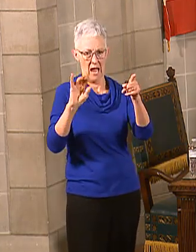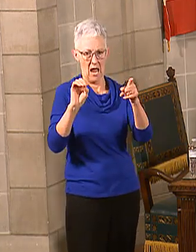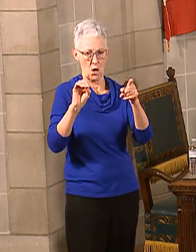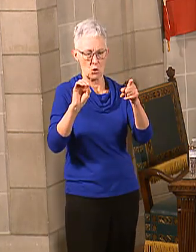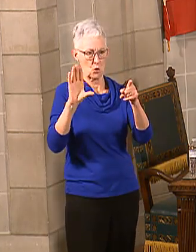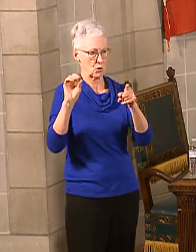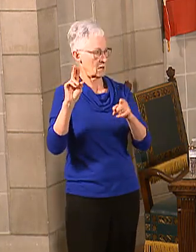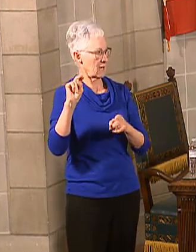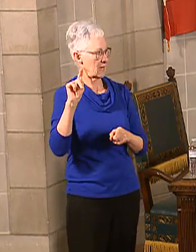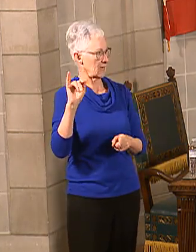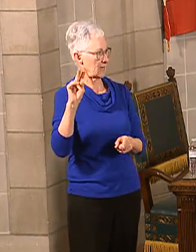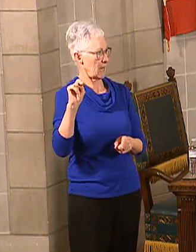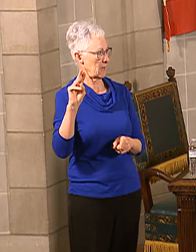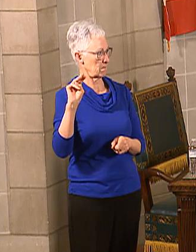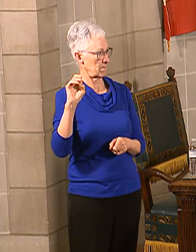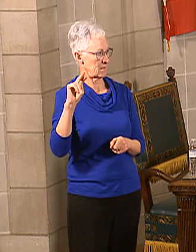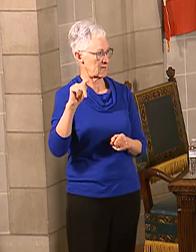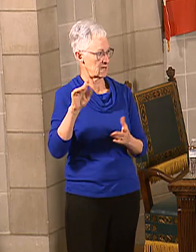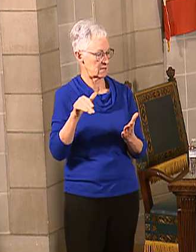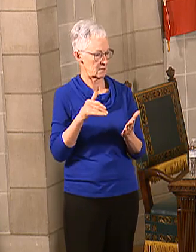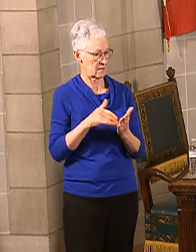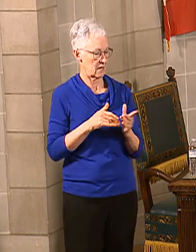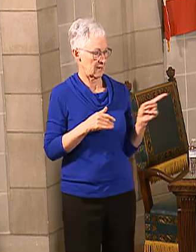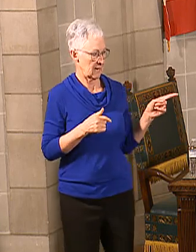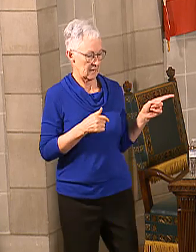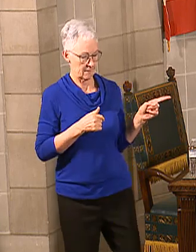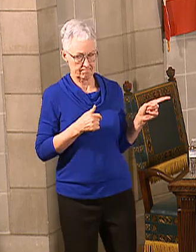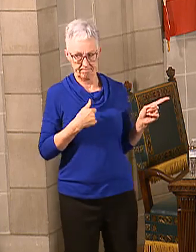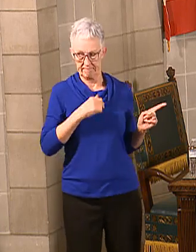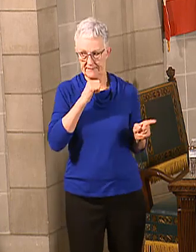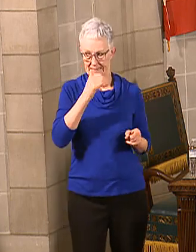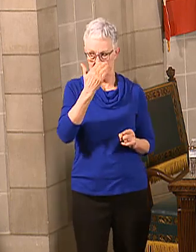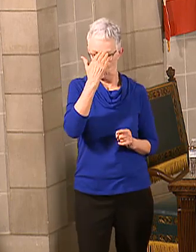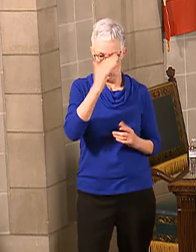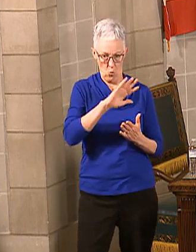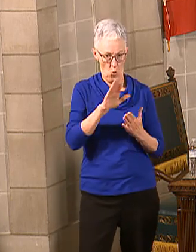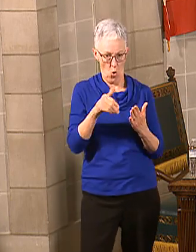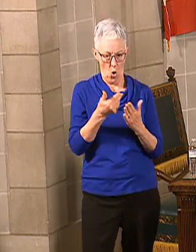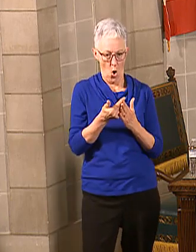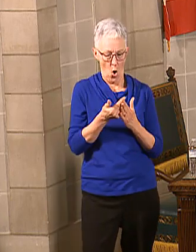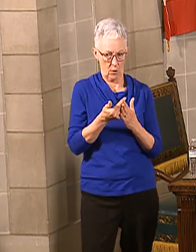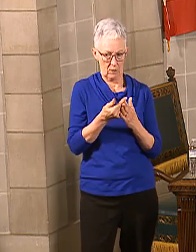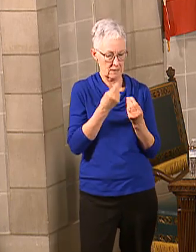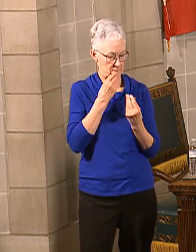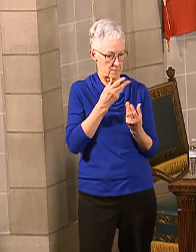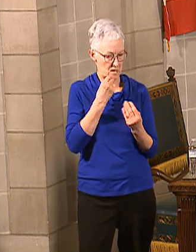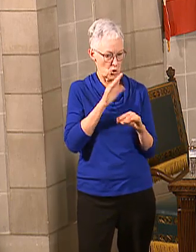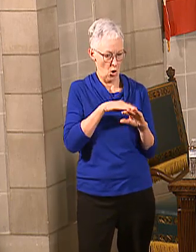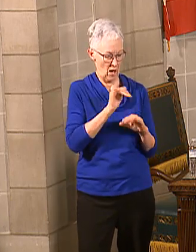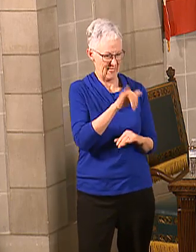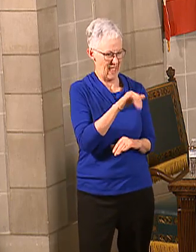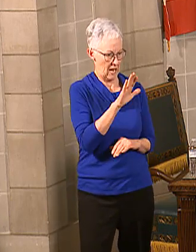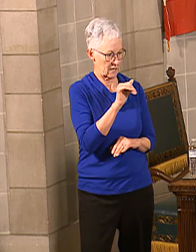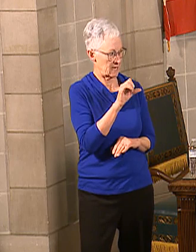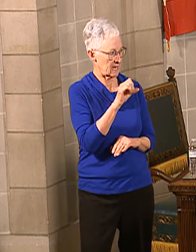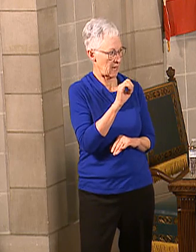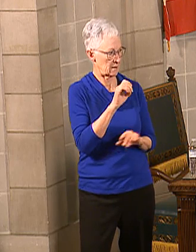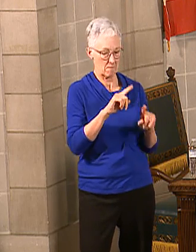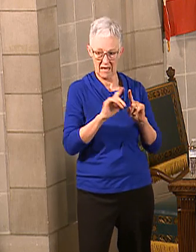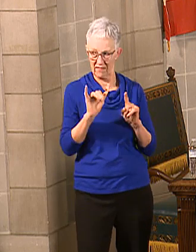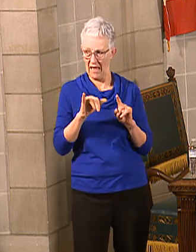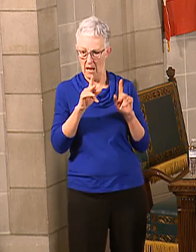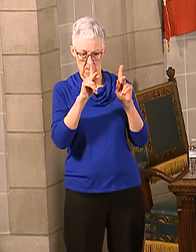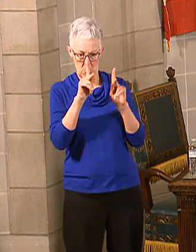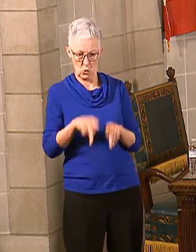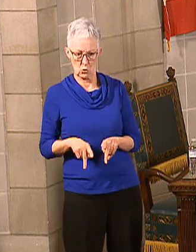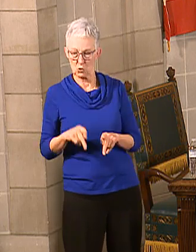I don't know all the details on that case, but I understand that he had flu-like symptoms,